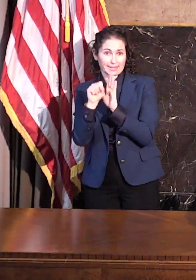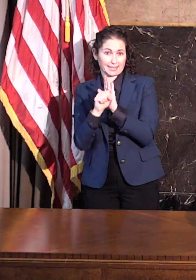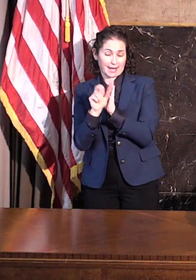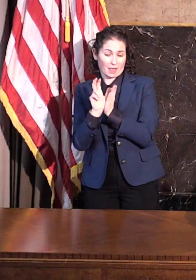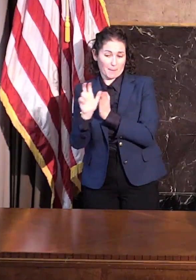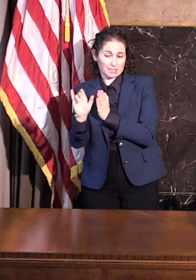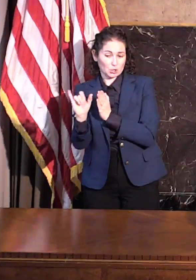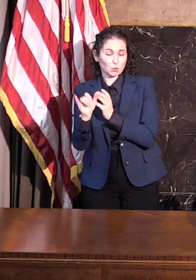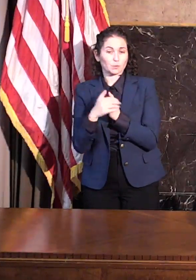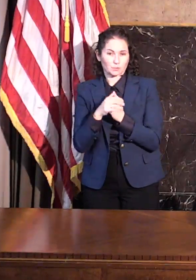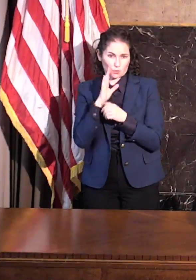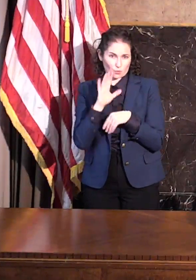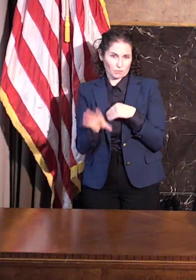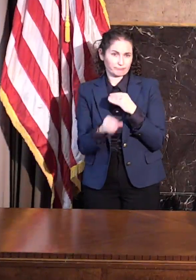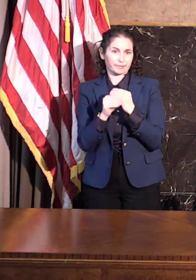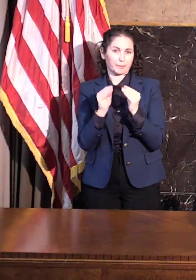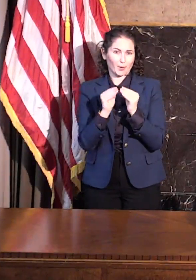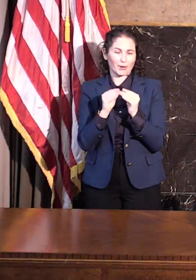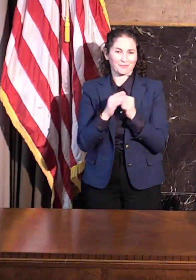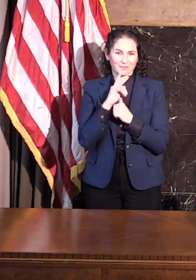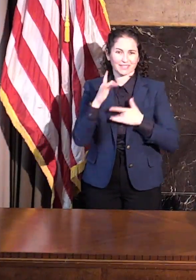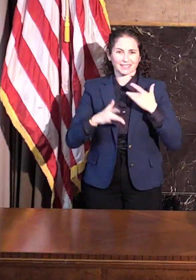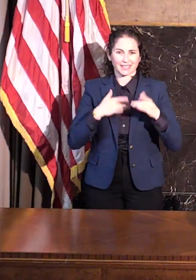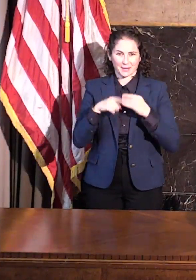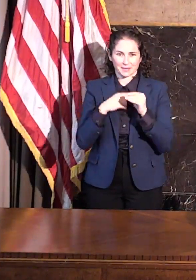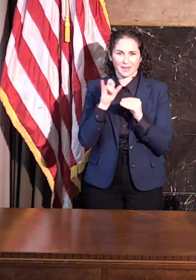federal retail program to date has brought